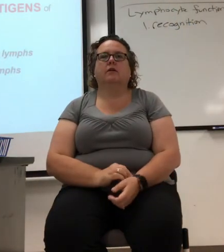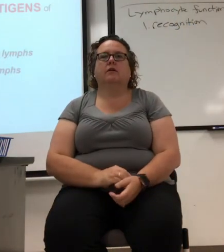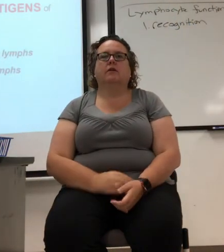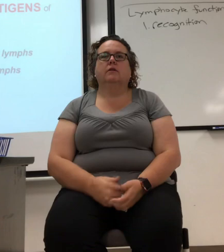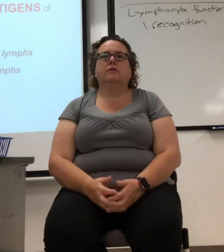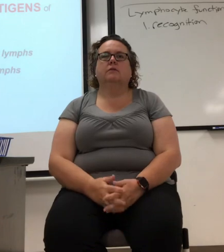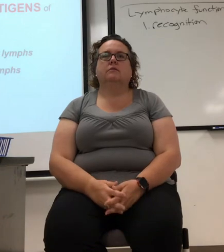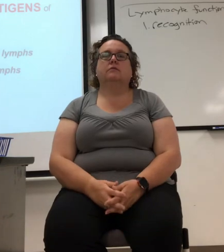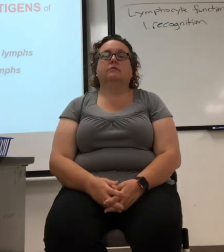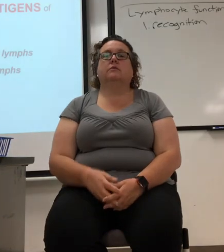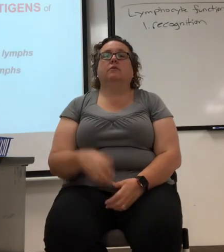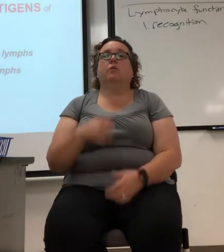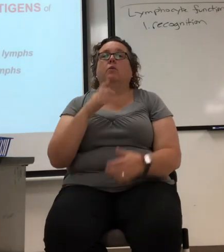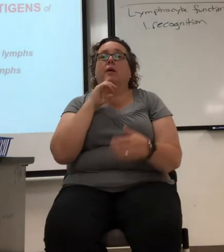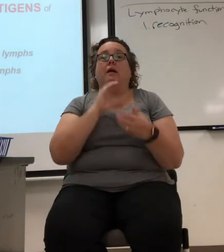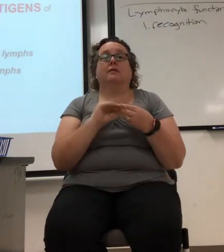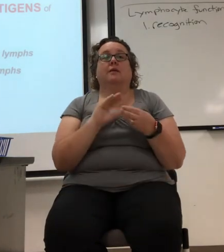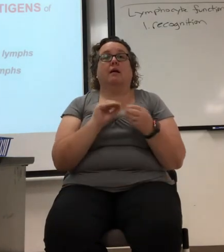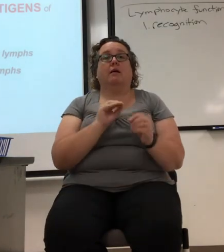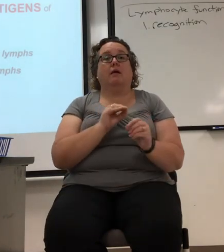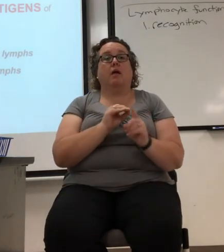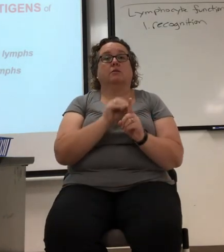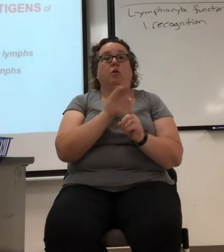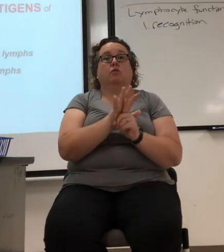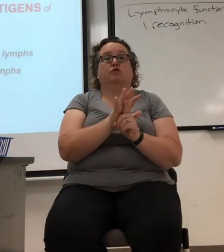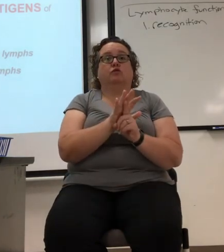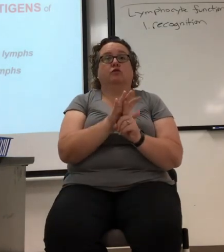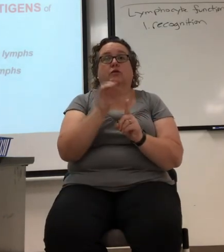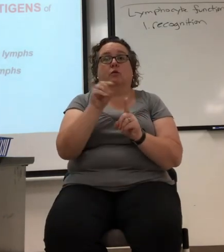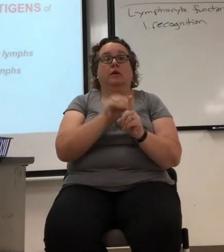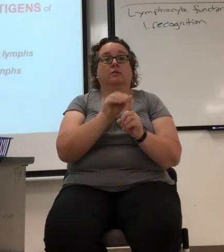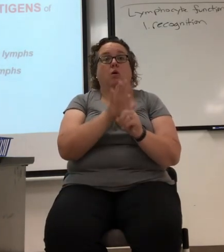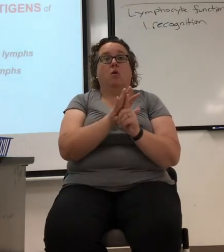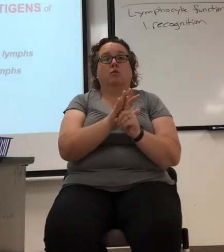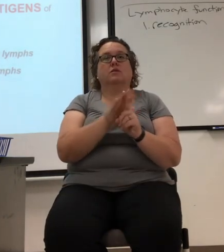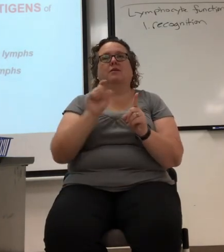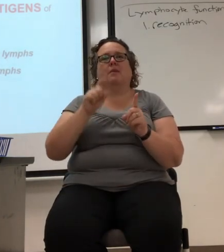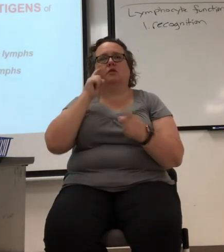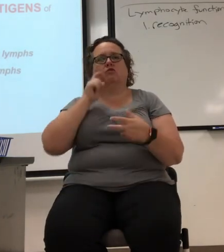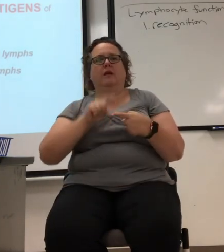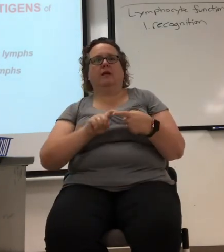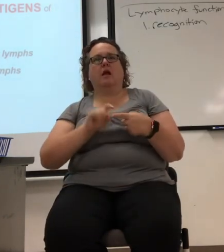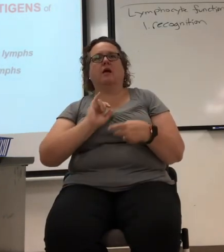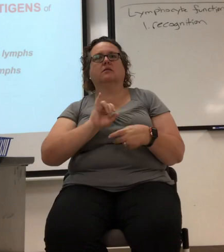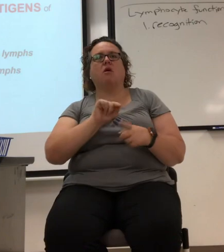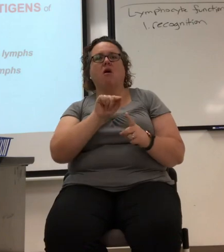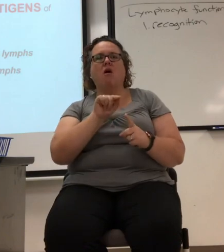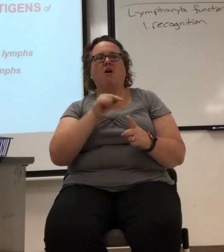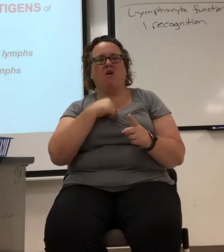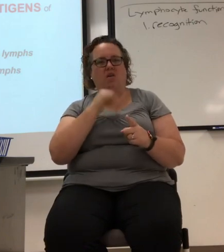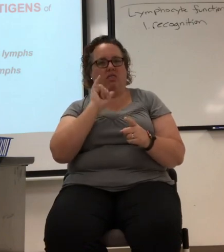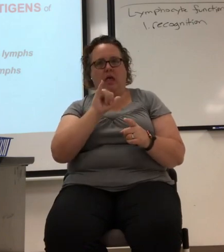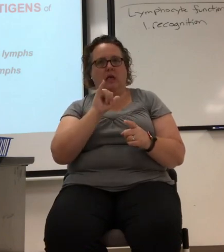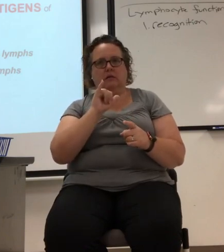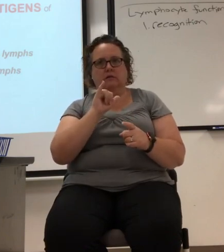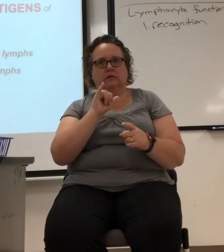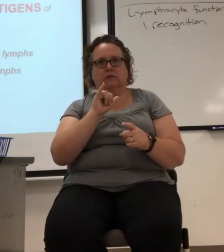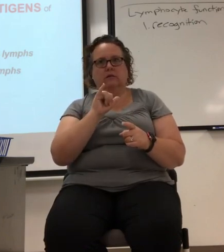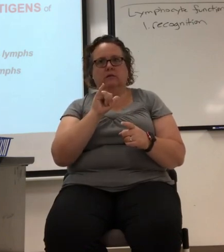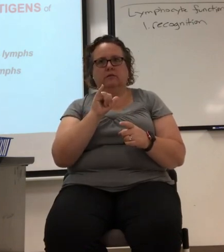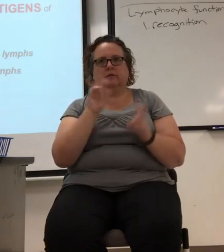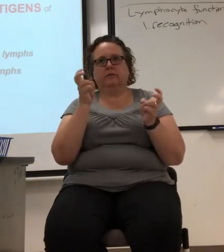So when I say exposure, when you're exposed to it, you have to recognize that you've got a bug in you,